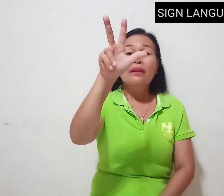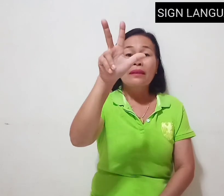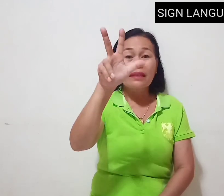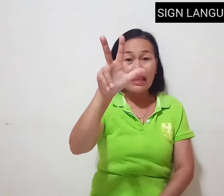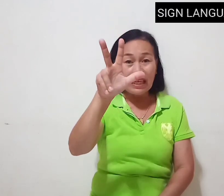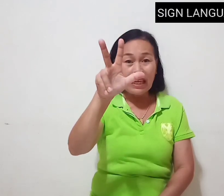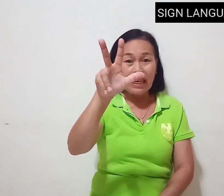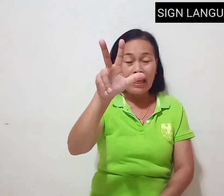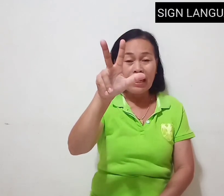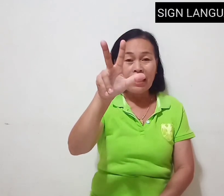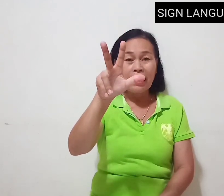3,